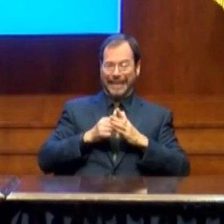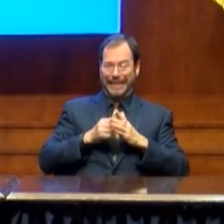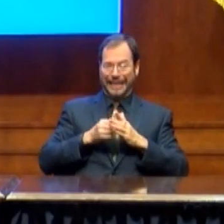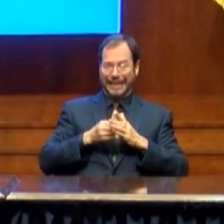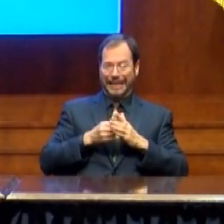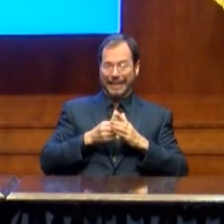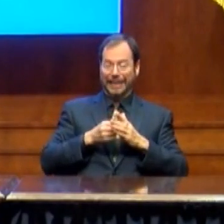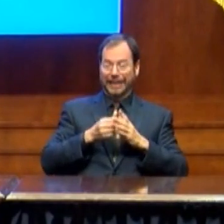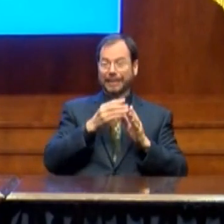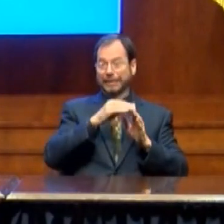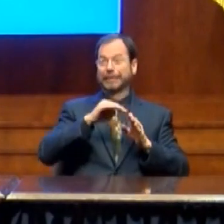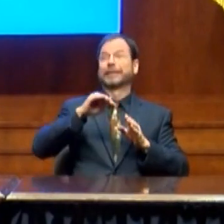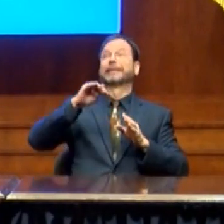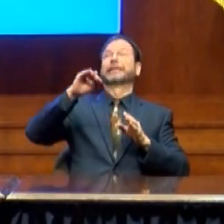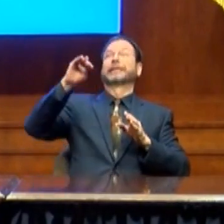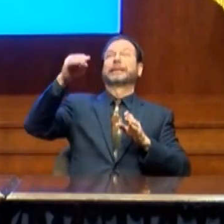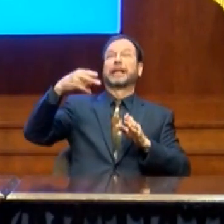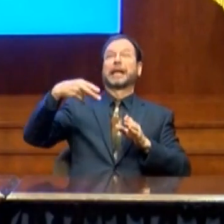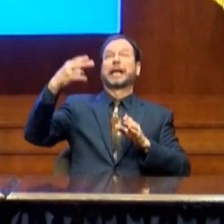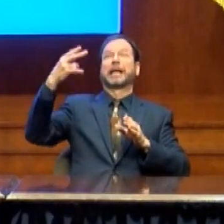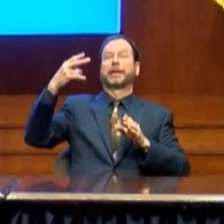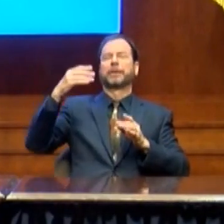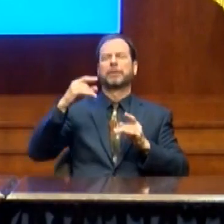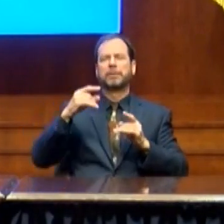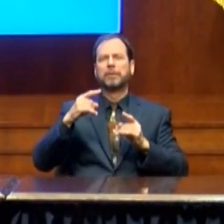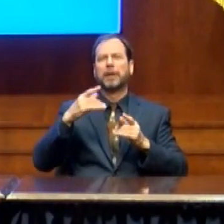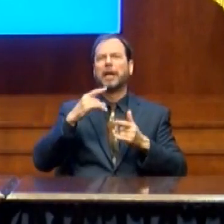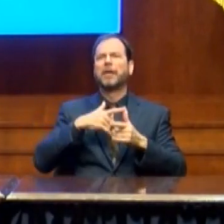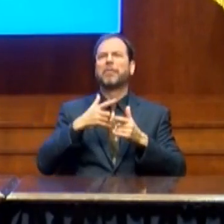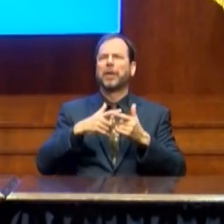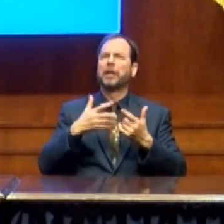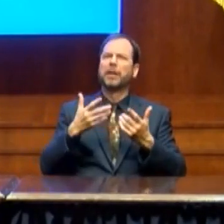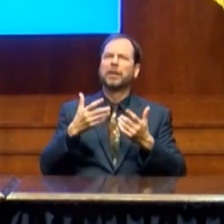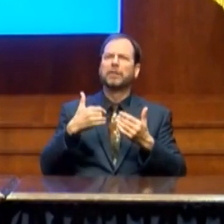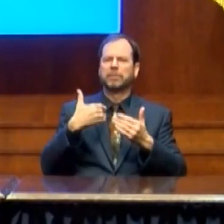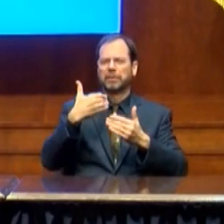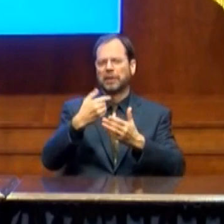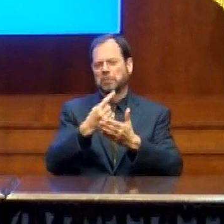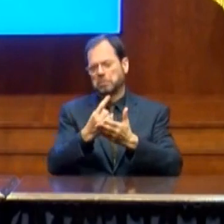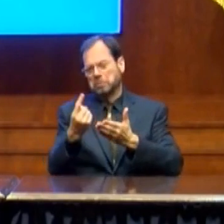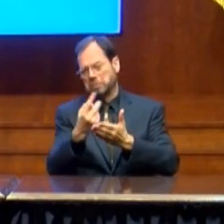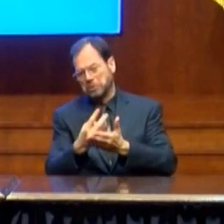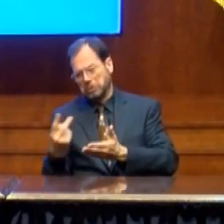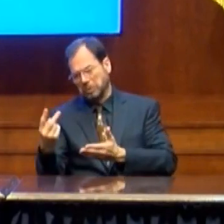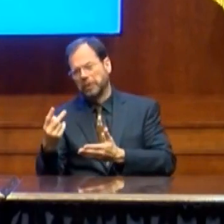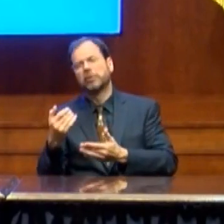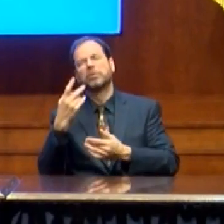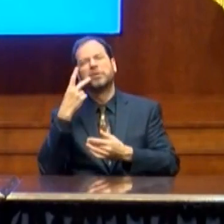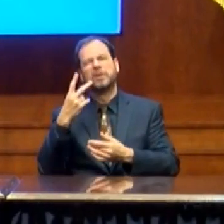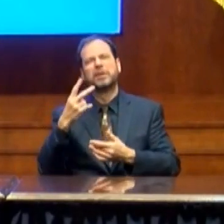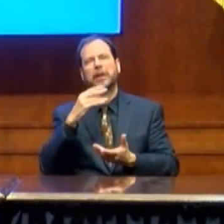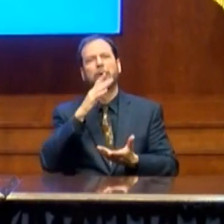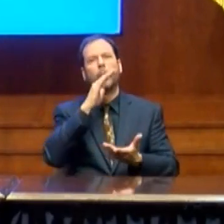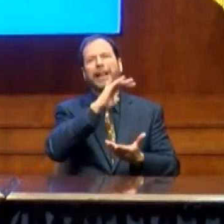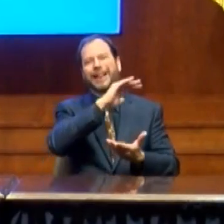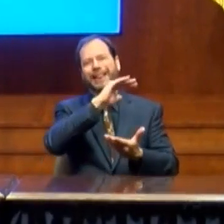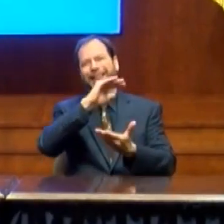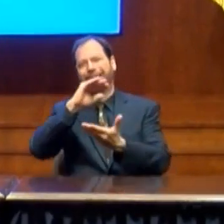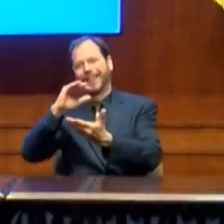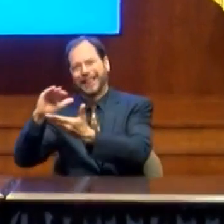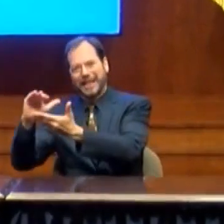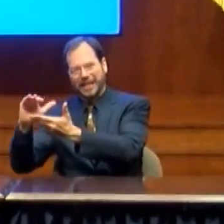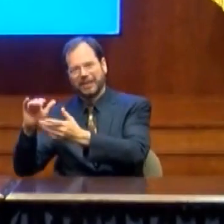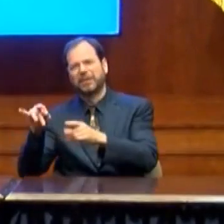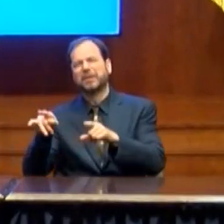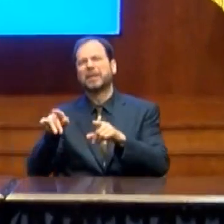earlier stages of it, it'll be in a higher trend, and hopefully as it gets into the next couple of weeks, you will see that trend begin